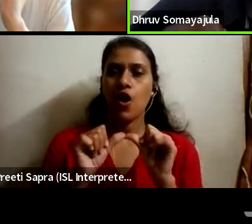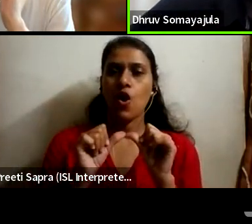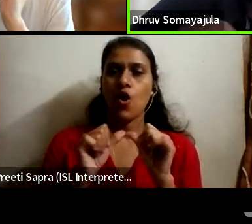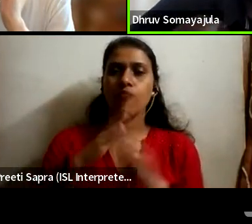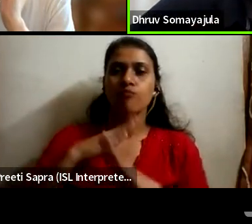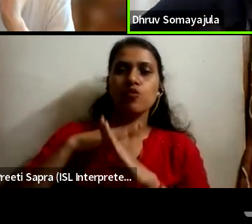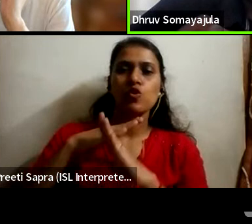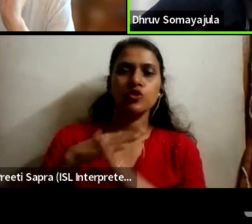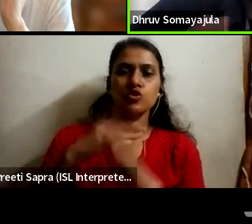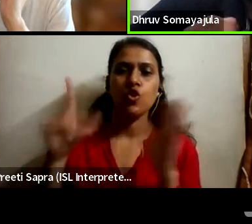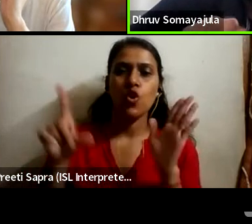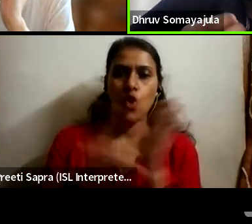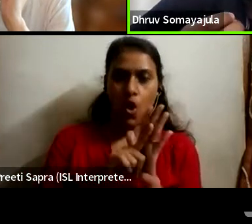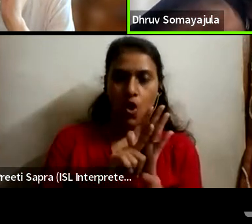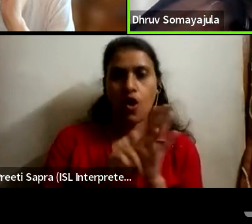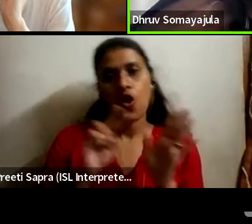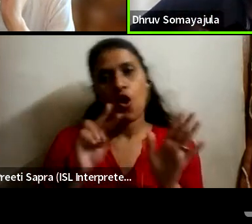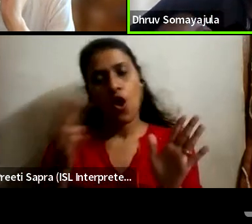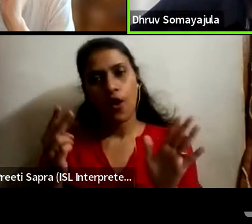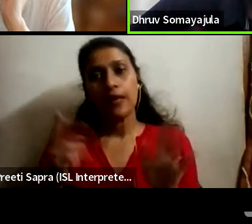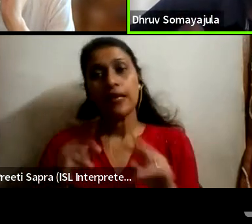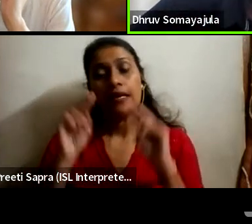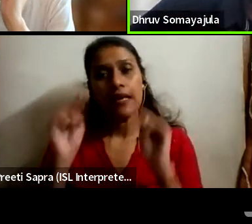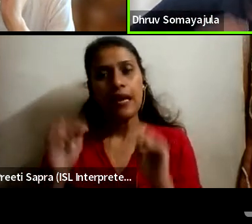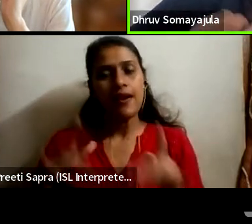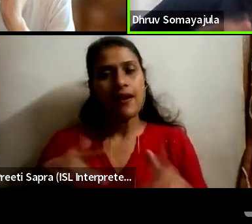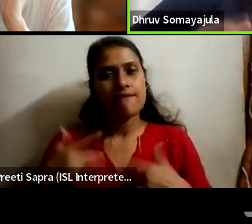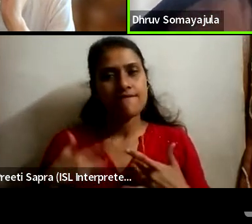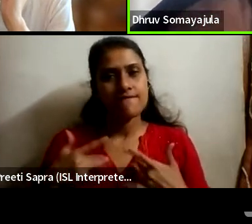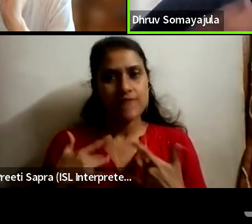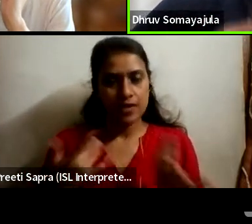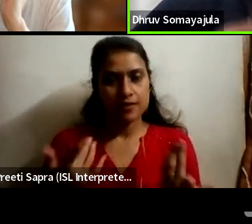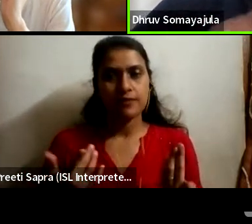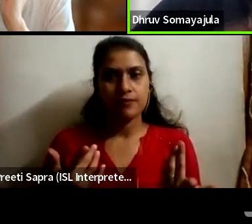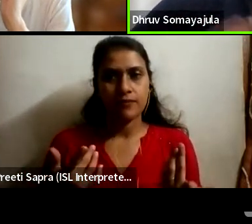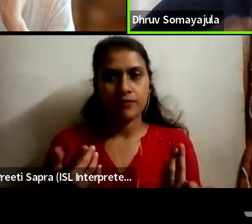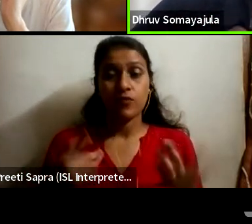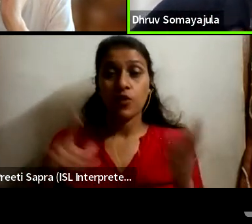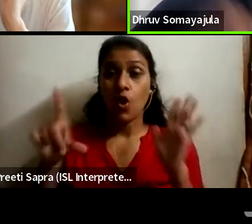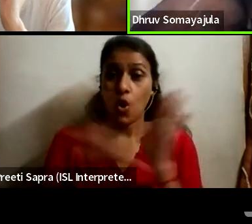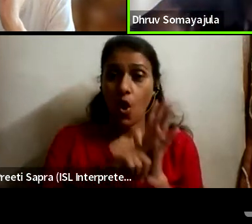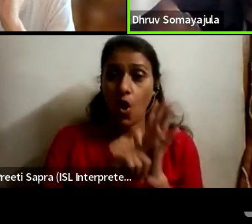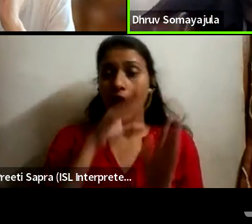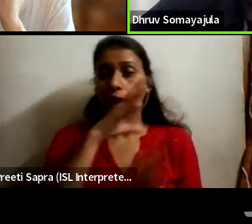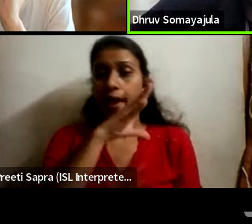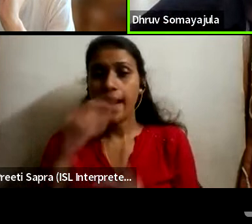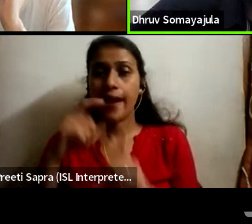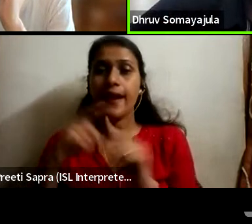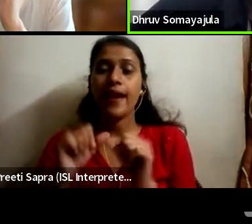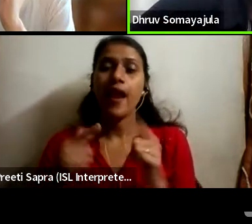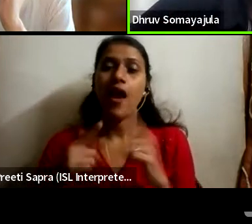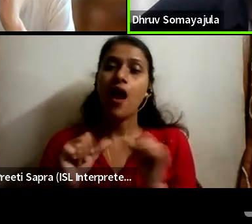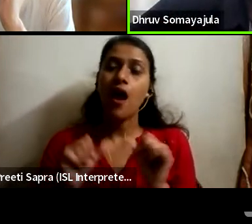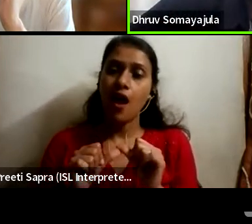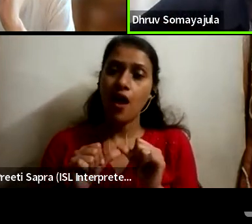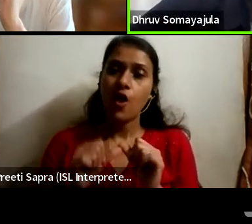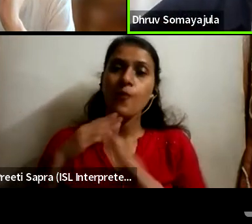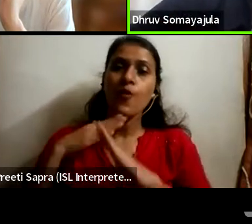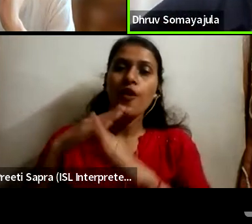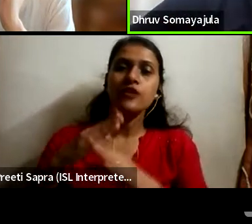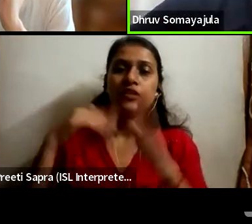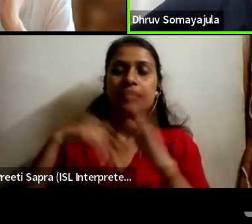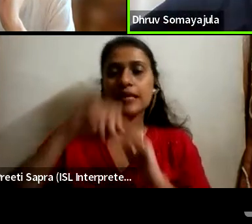would need to find a way to also realize their claims in non-data protection issues coming out from AI